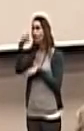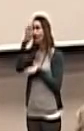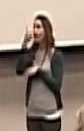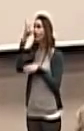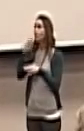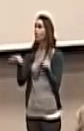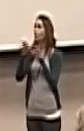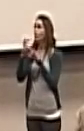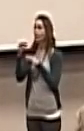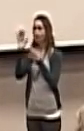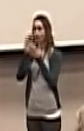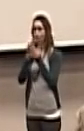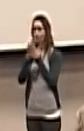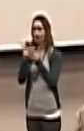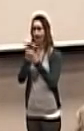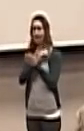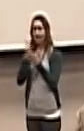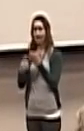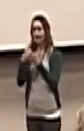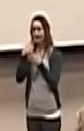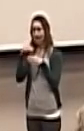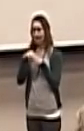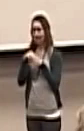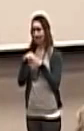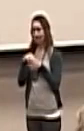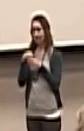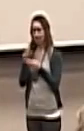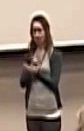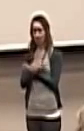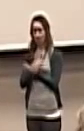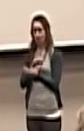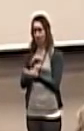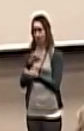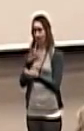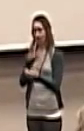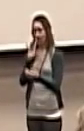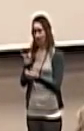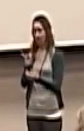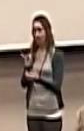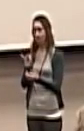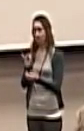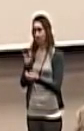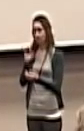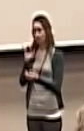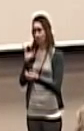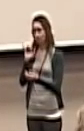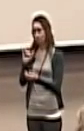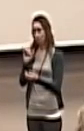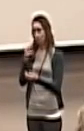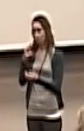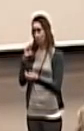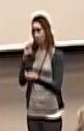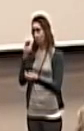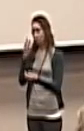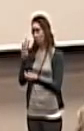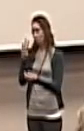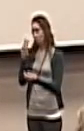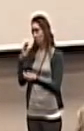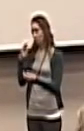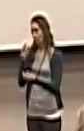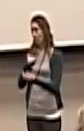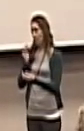of praise. As David said in the 8th Psalm, O Yahweh our Lord, how excellent is Thy name in all the